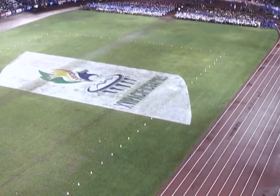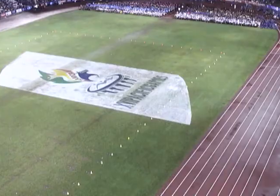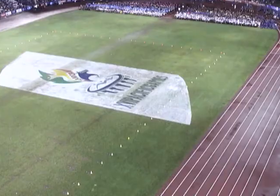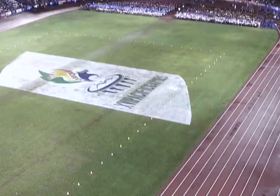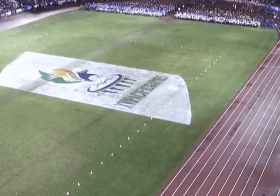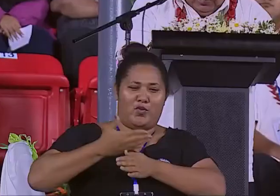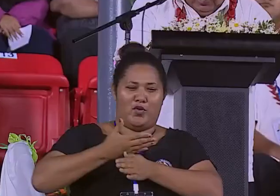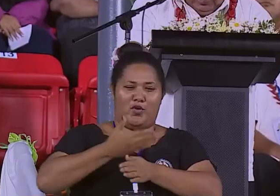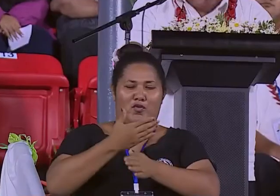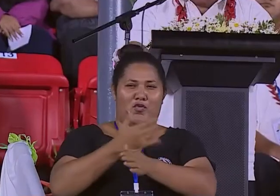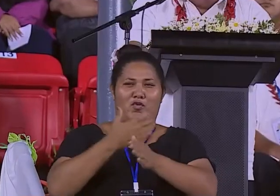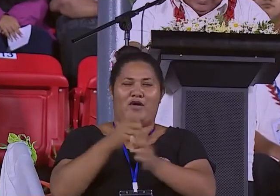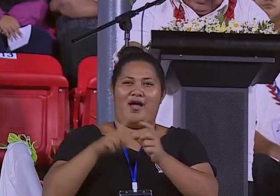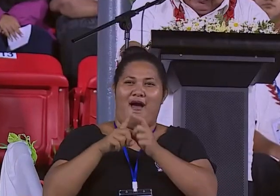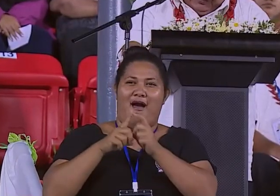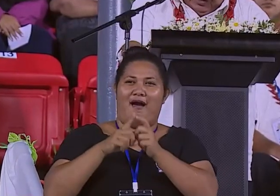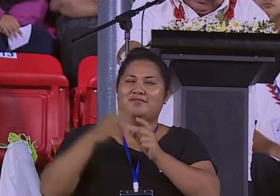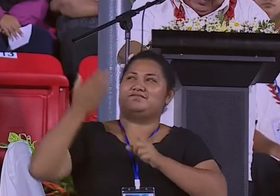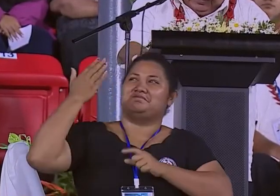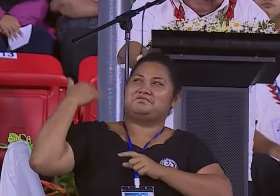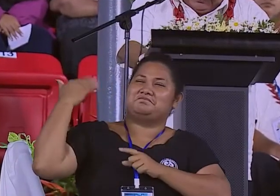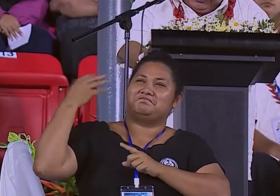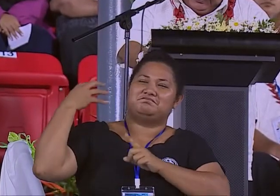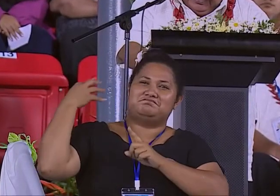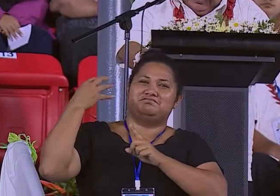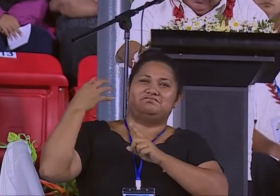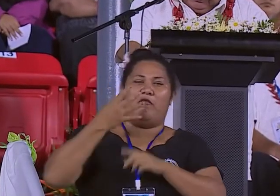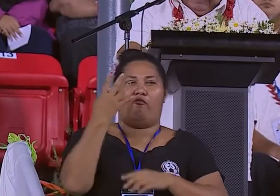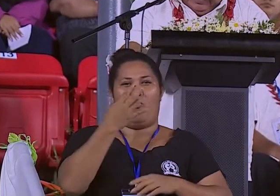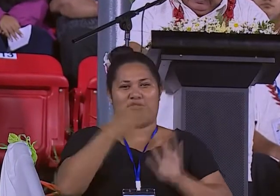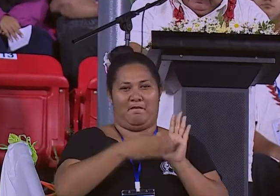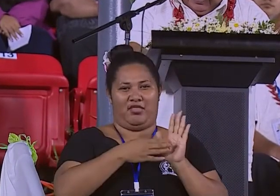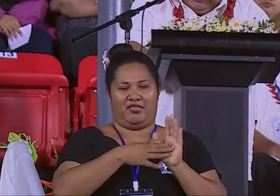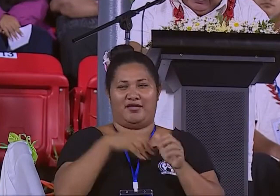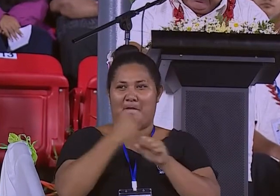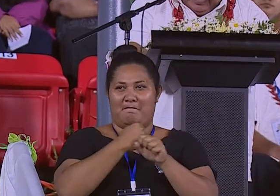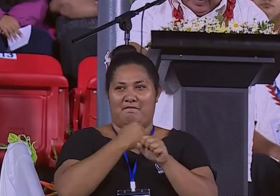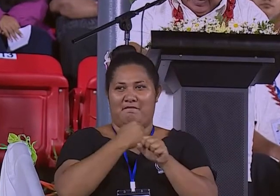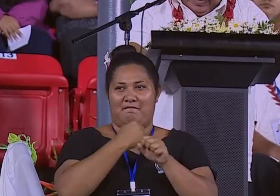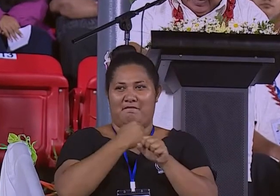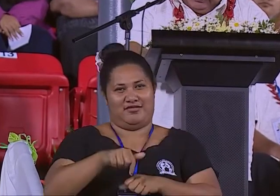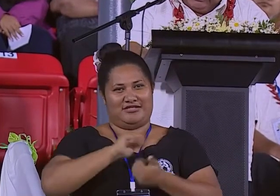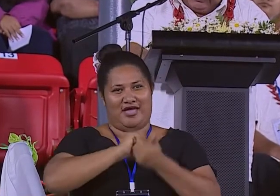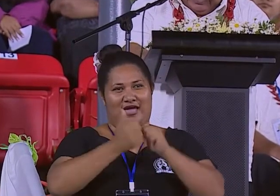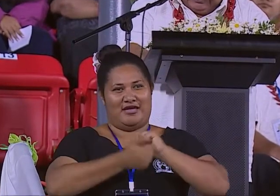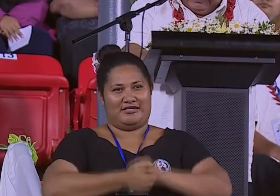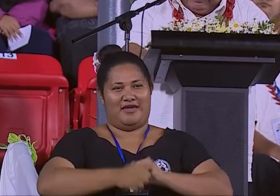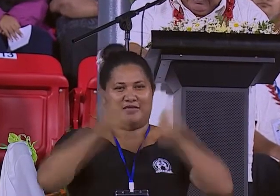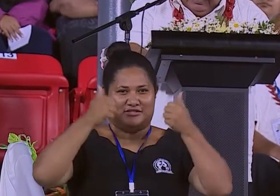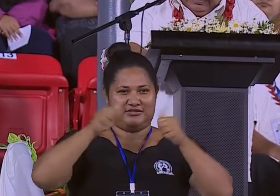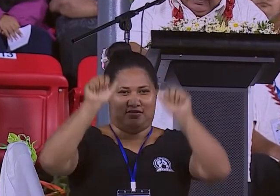Very hard over the past 14 months to make this game a